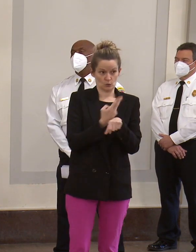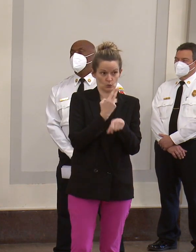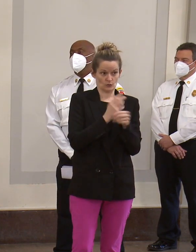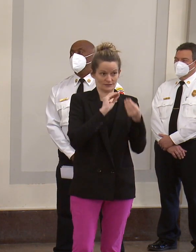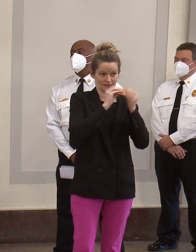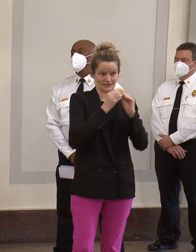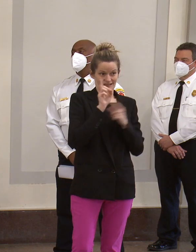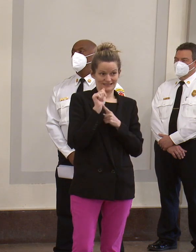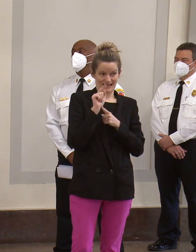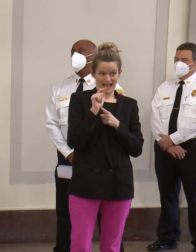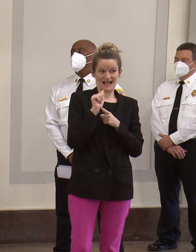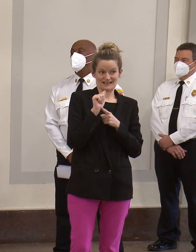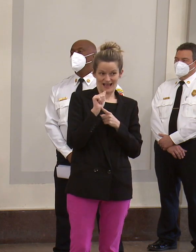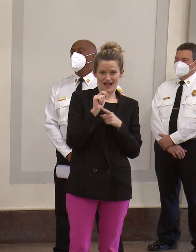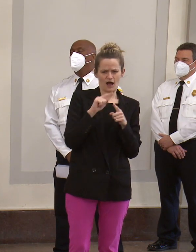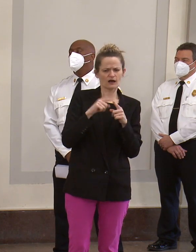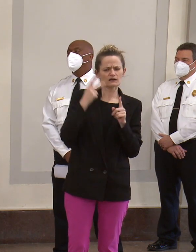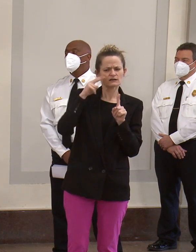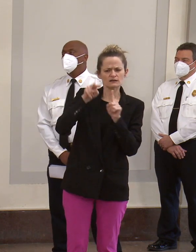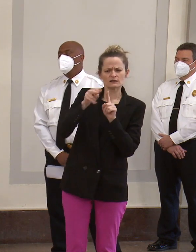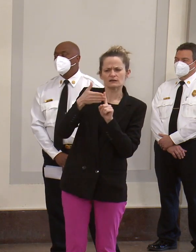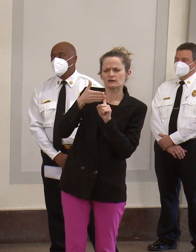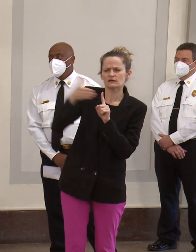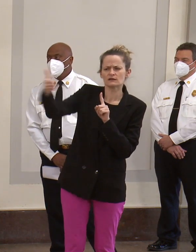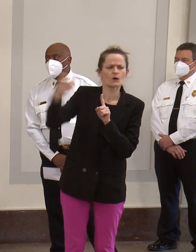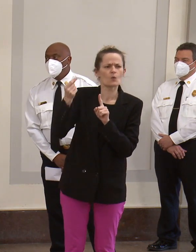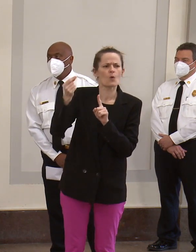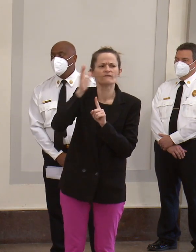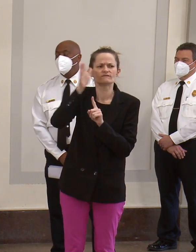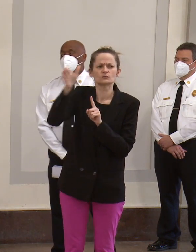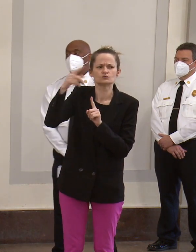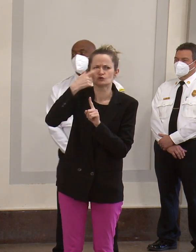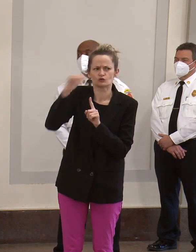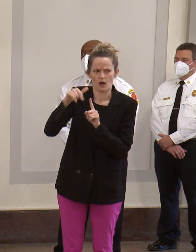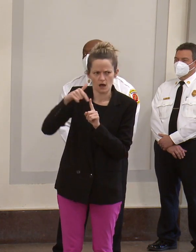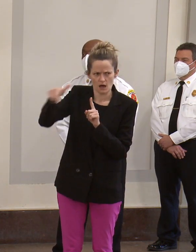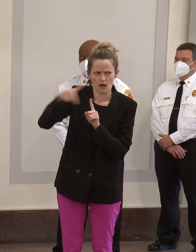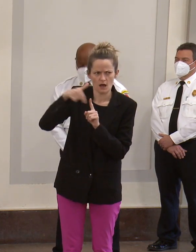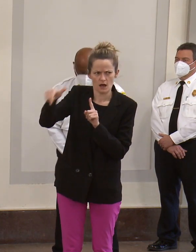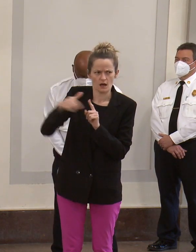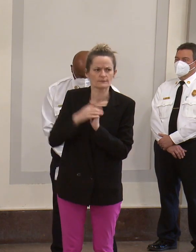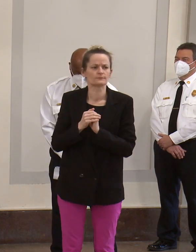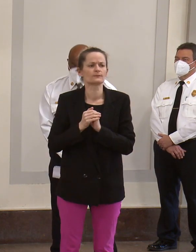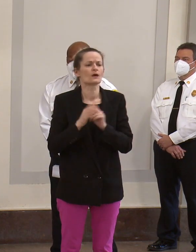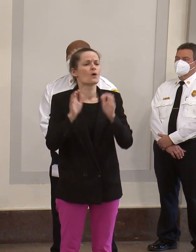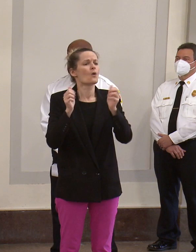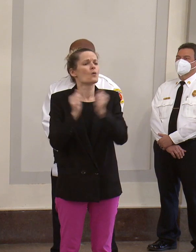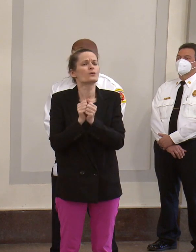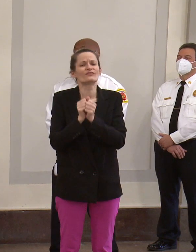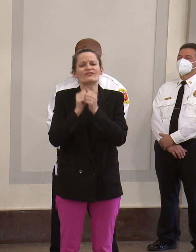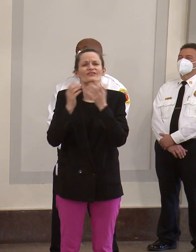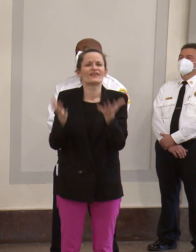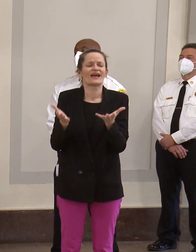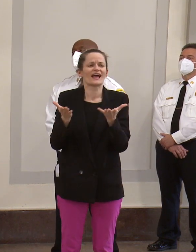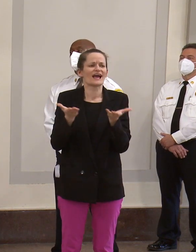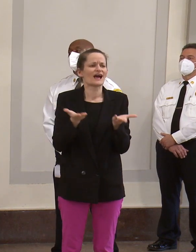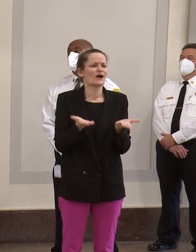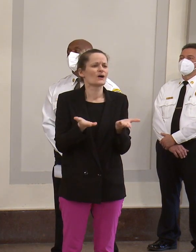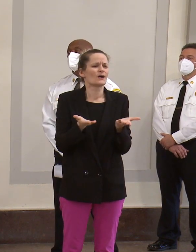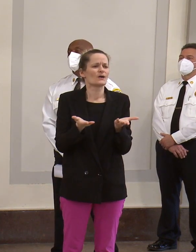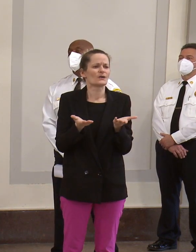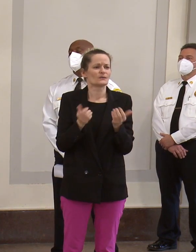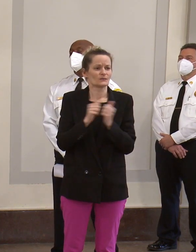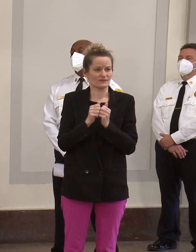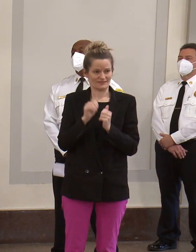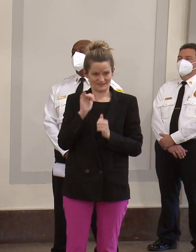and if we need to go further, but we are not without going through, right? Without going through with the word that I committed to and the word